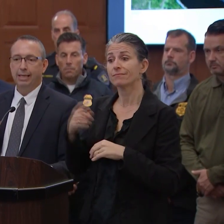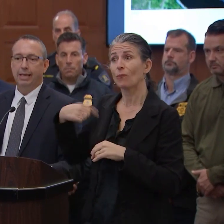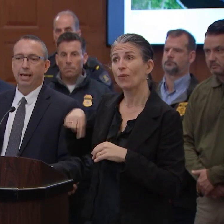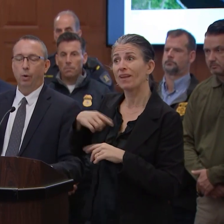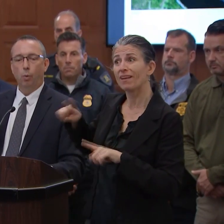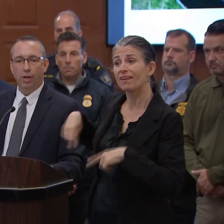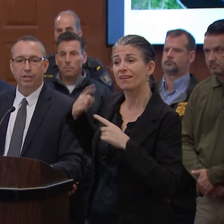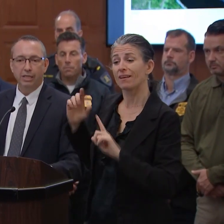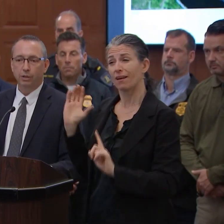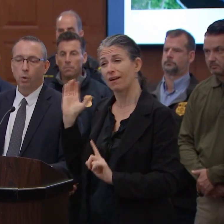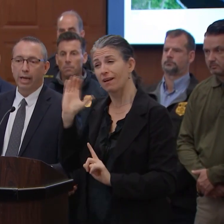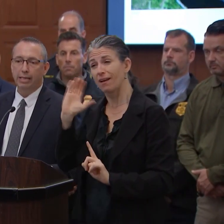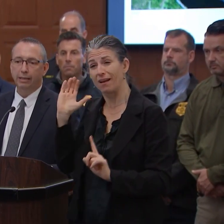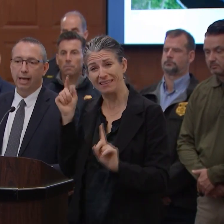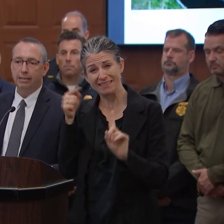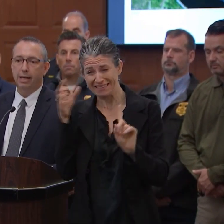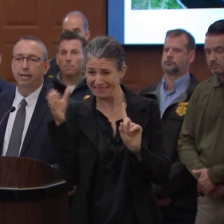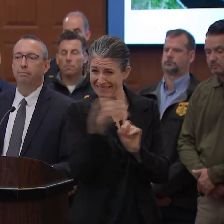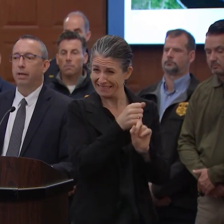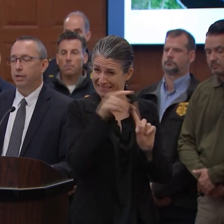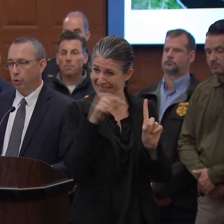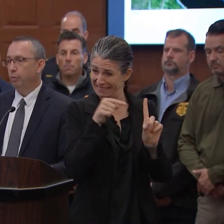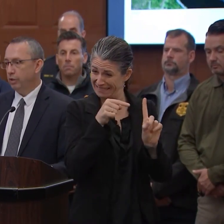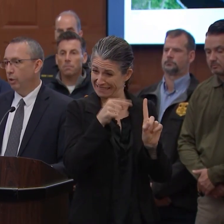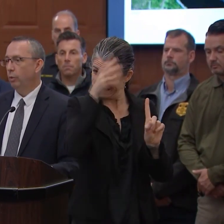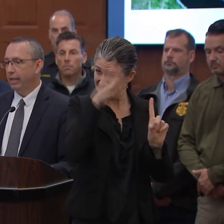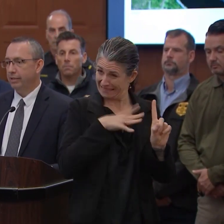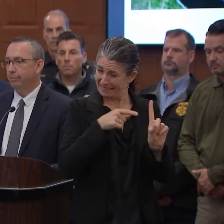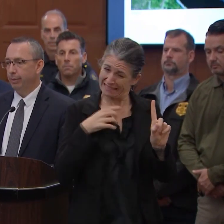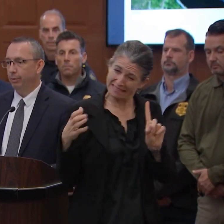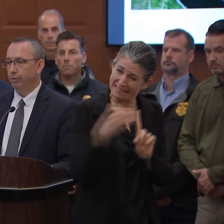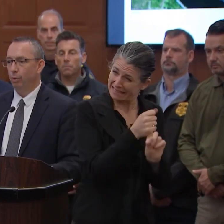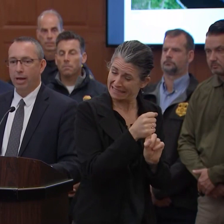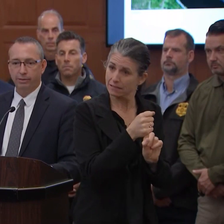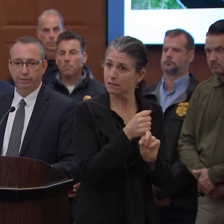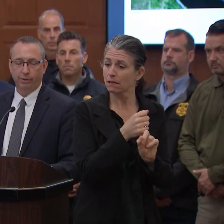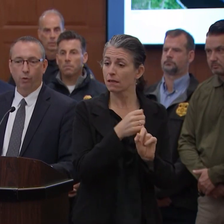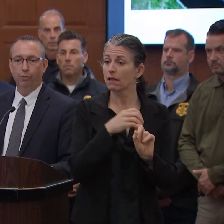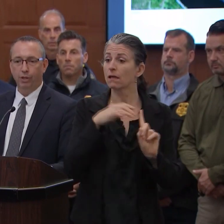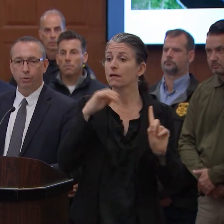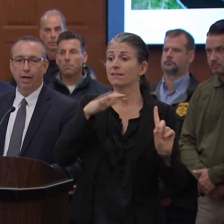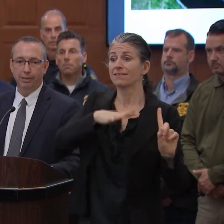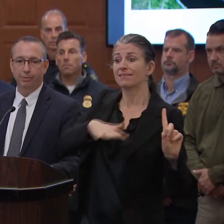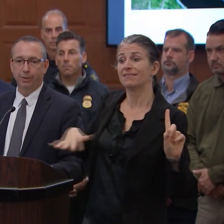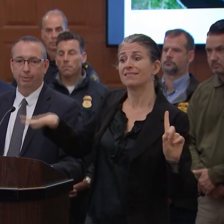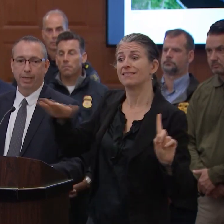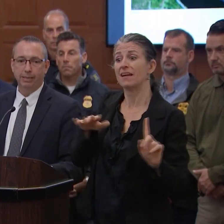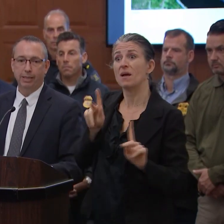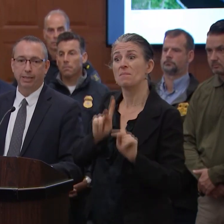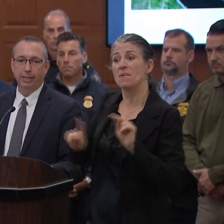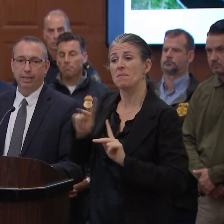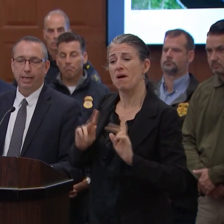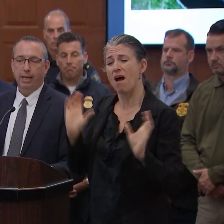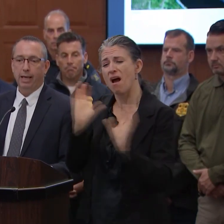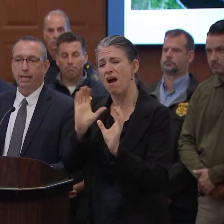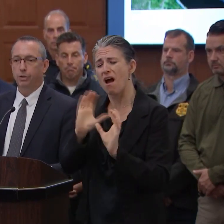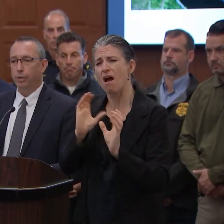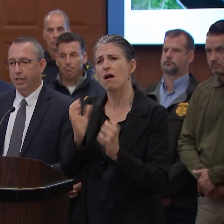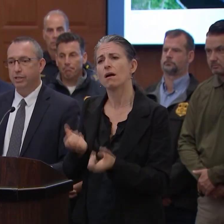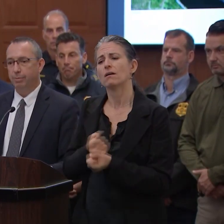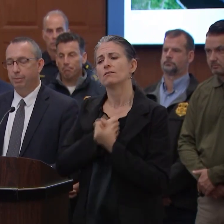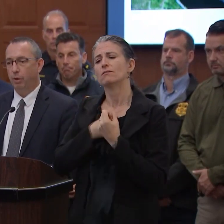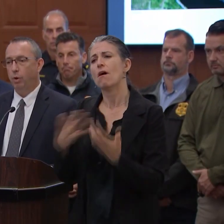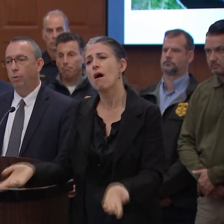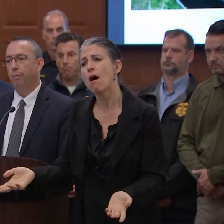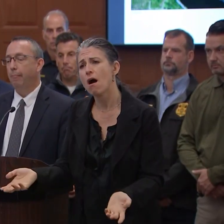invested. Once he's located last night, truth be told, we got some people some rest. Hopefully you got some sleep last night. So